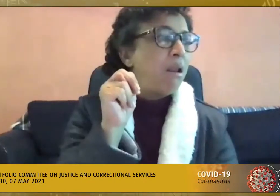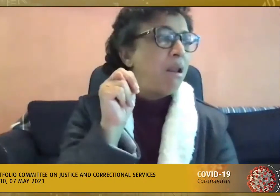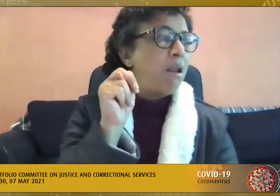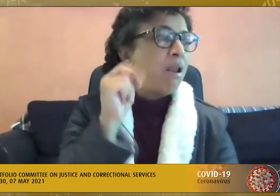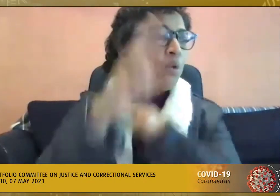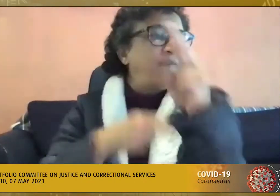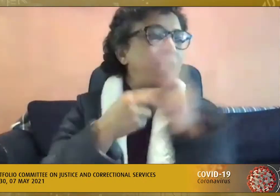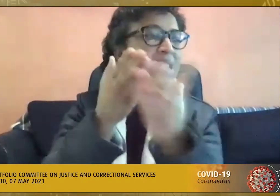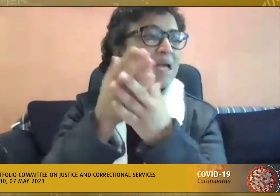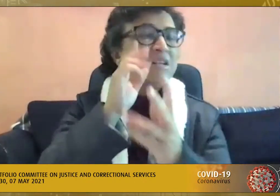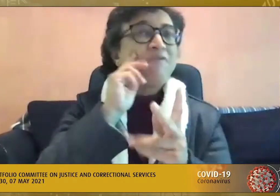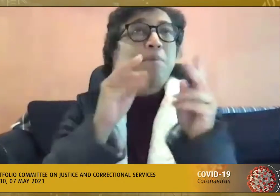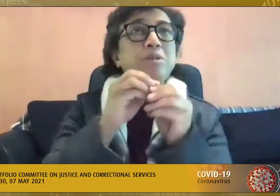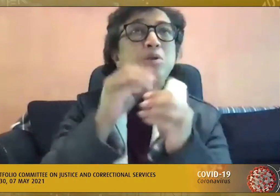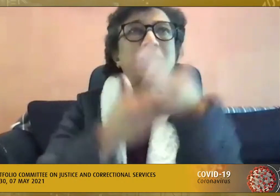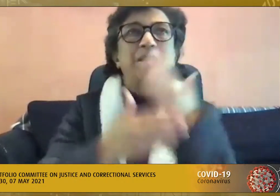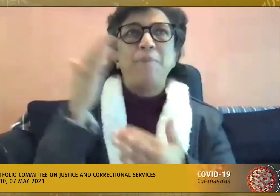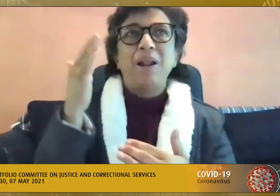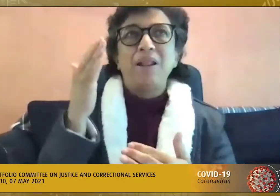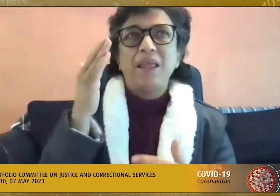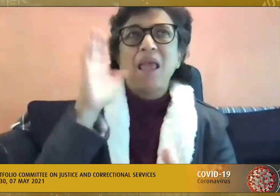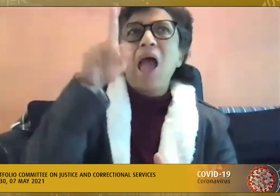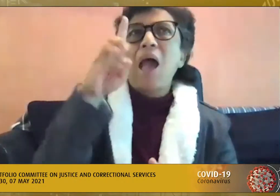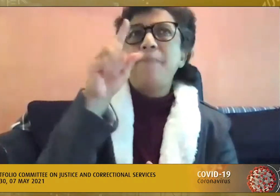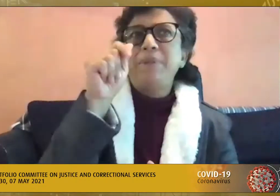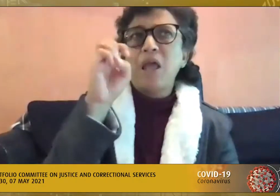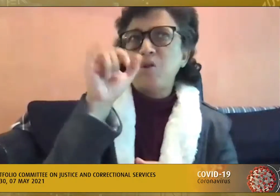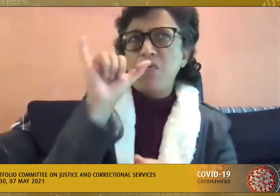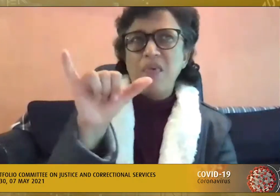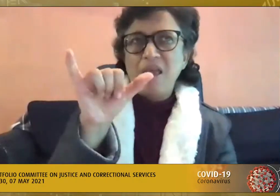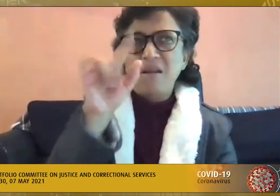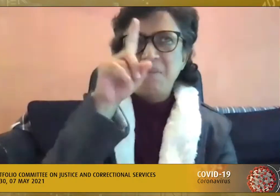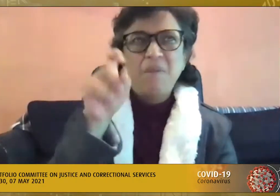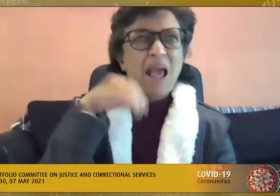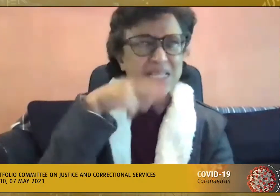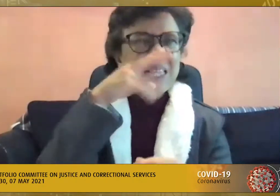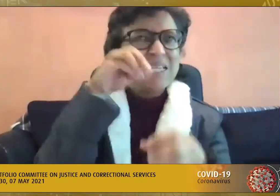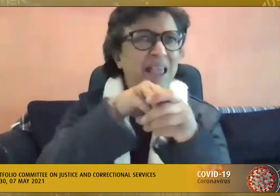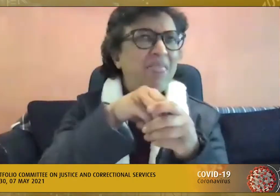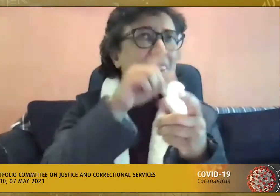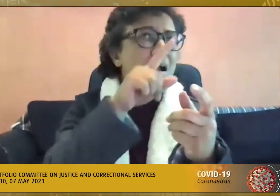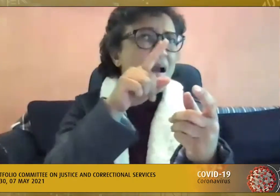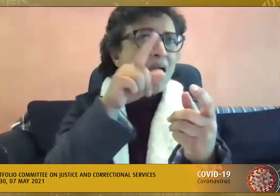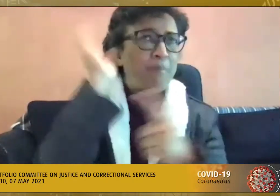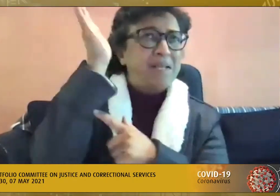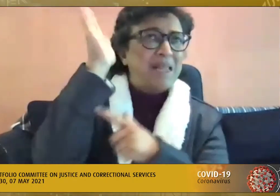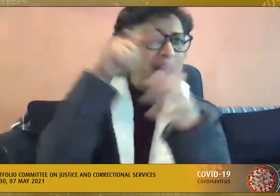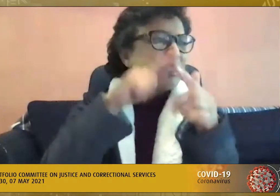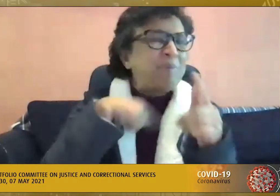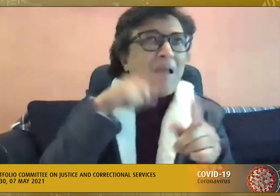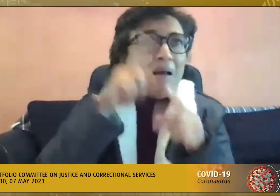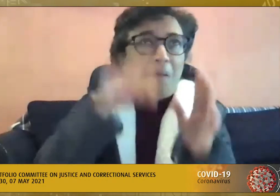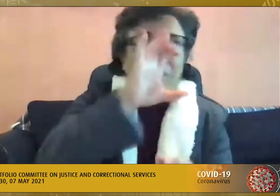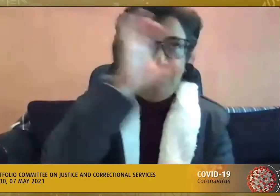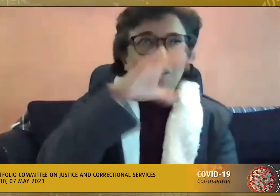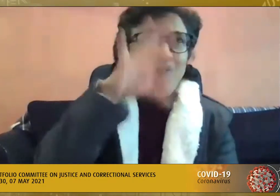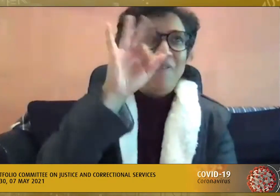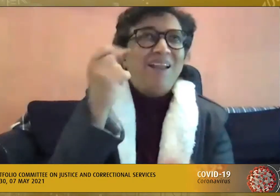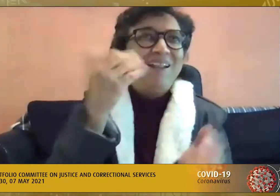to um the the strategy the national strategy um on the universal access of people with